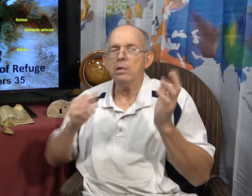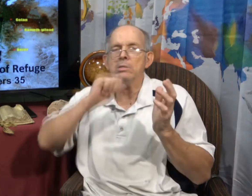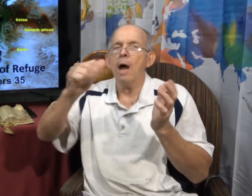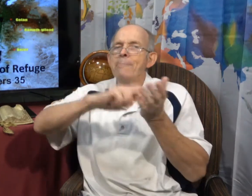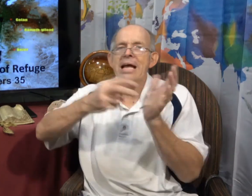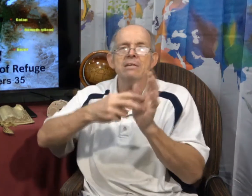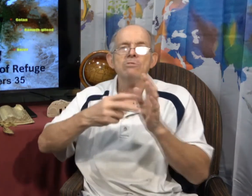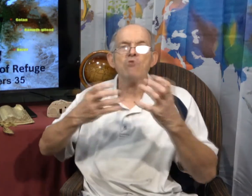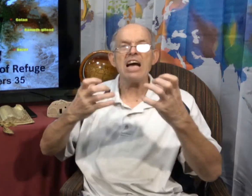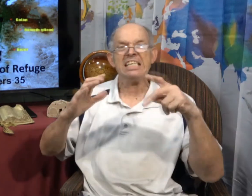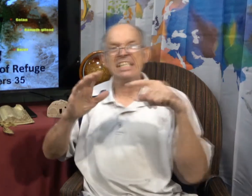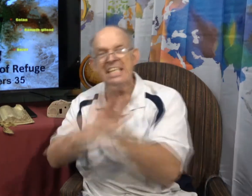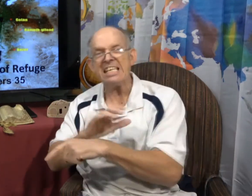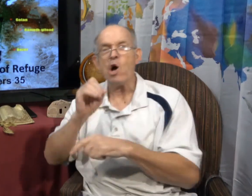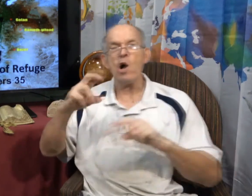not me, right here,